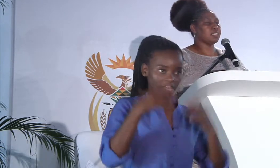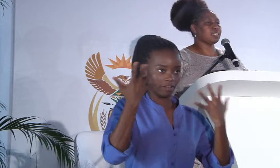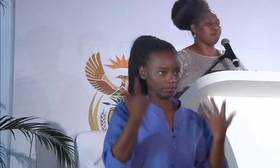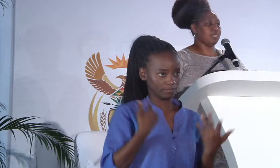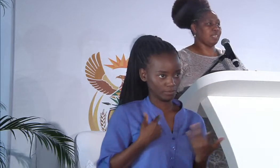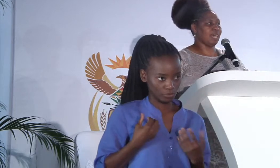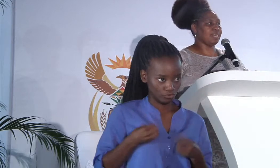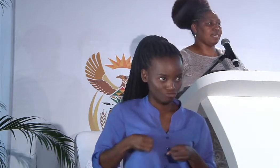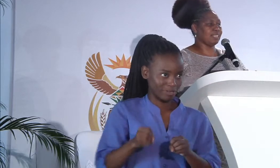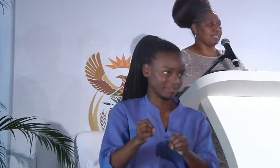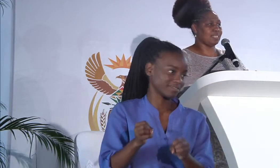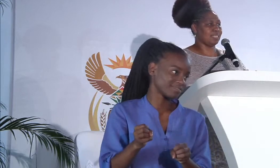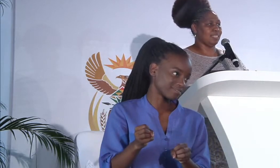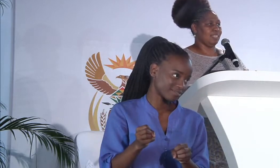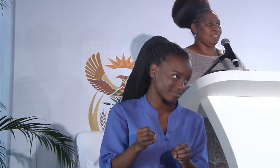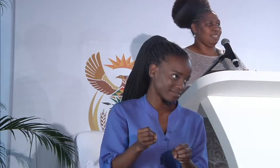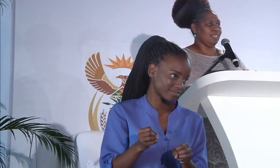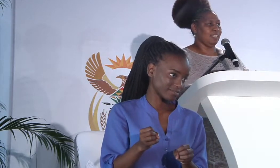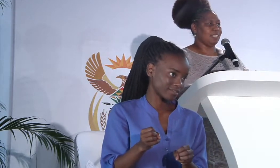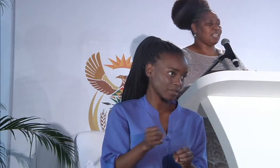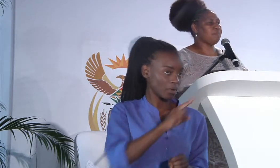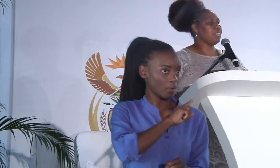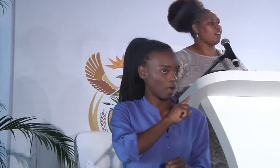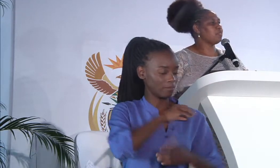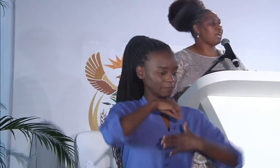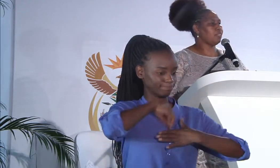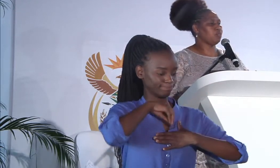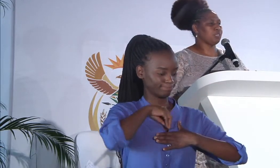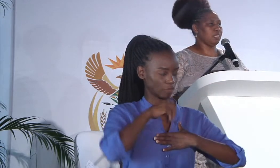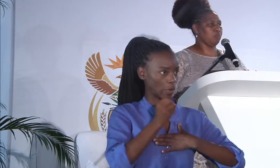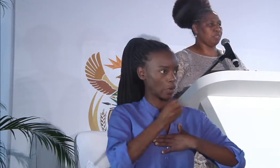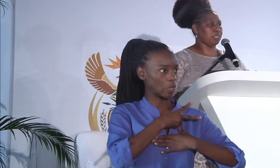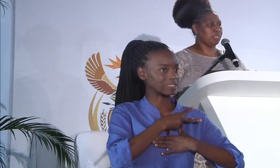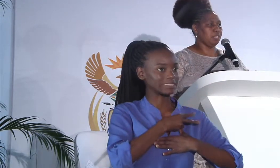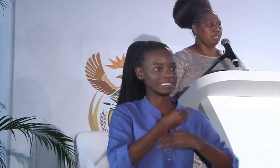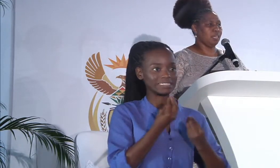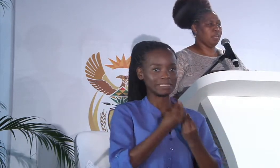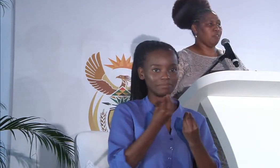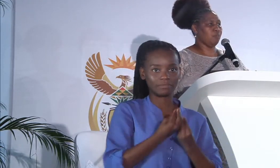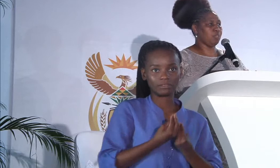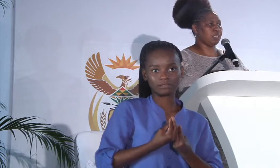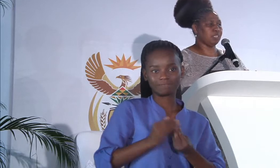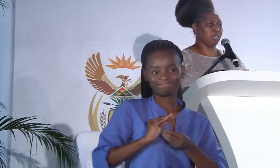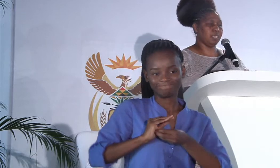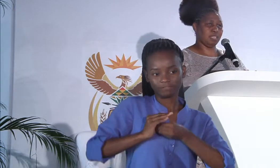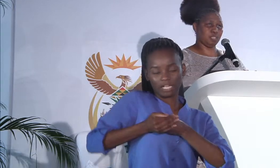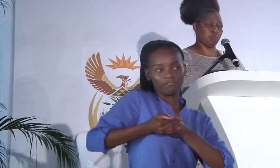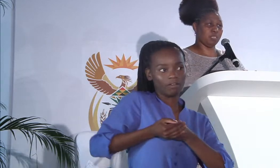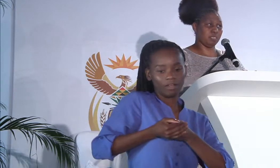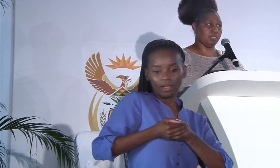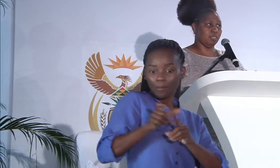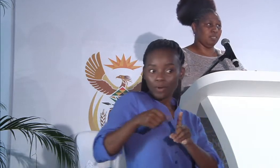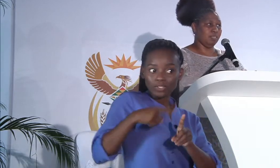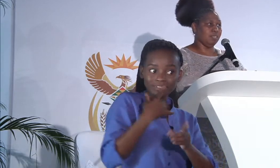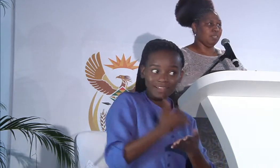chasing something that hurts, something I'm trying to deal with, and nobody created the